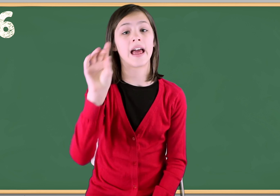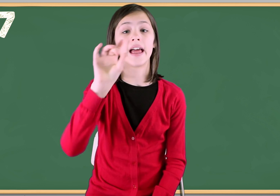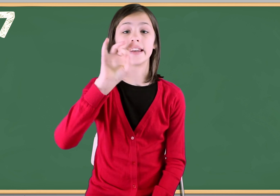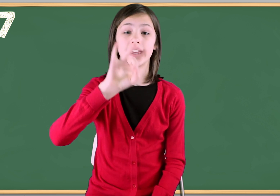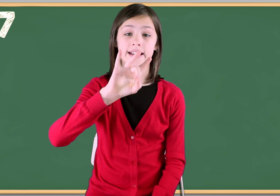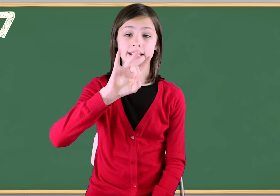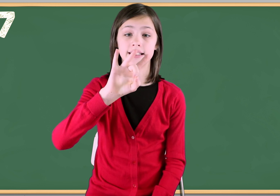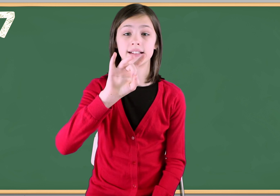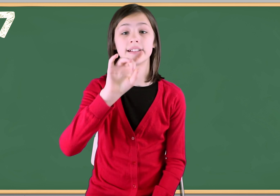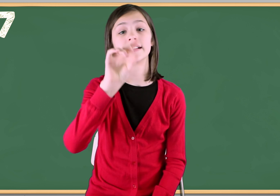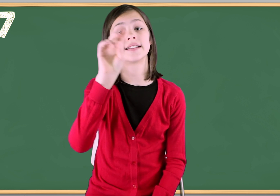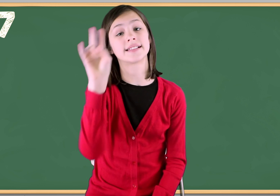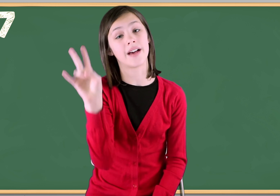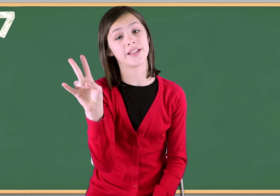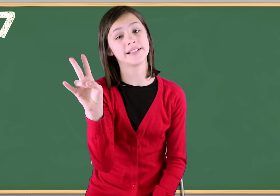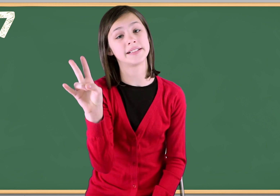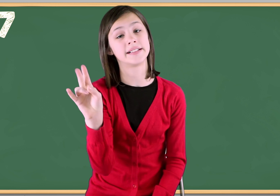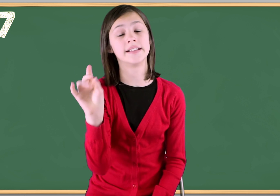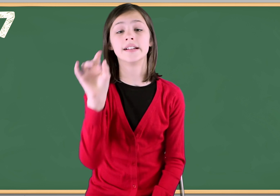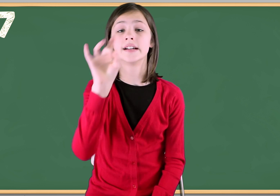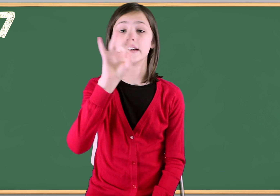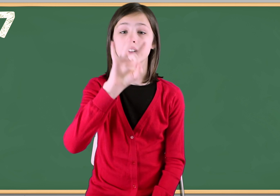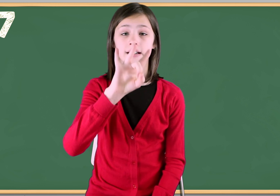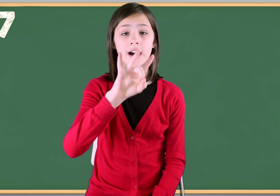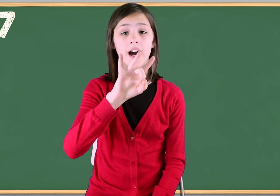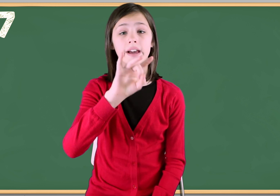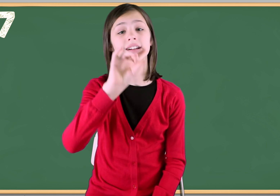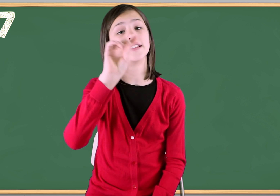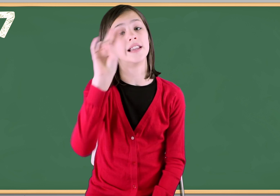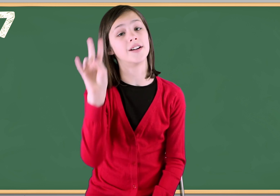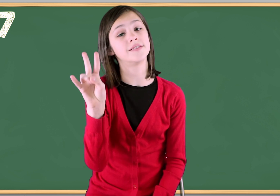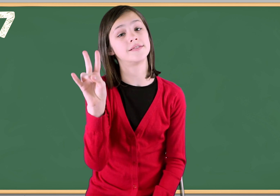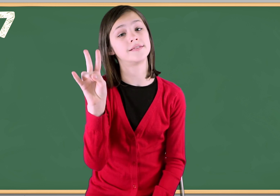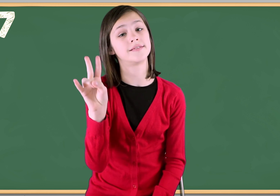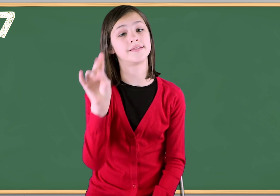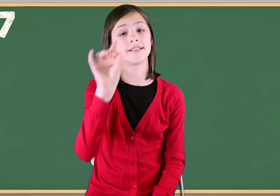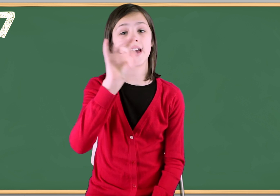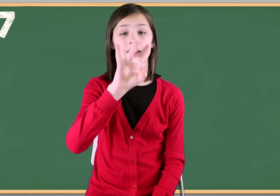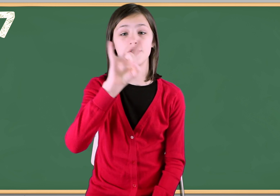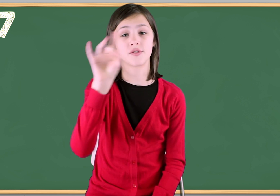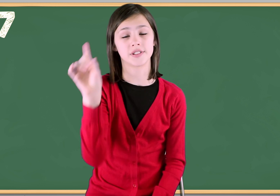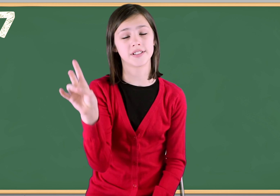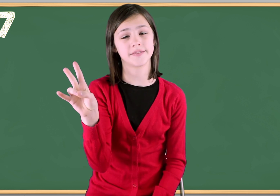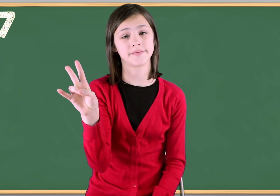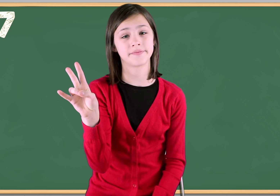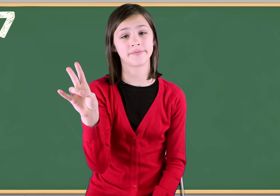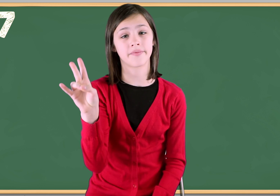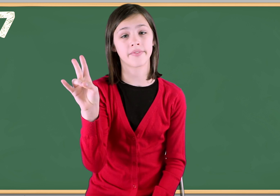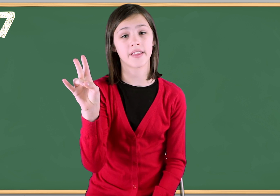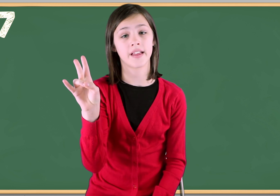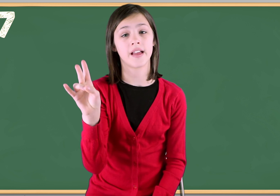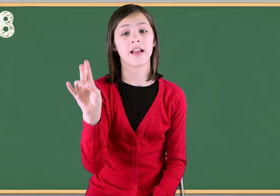And 87, high, low, head, shoulder.